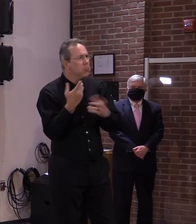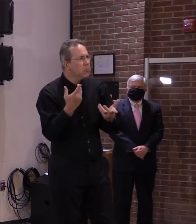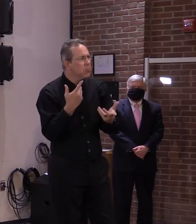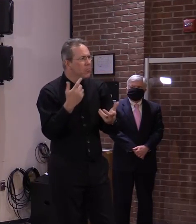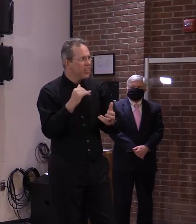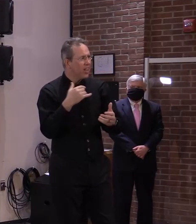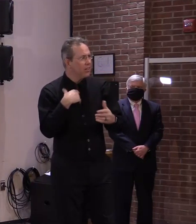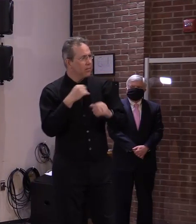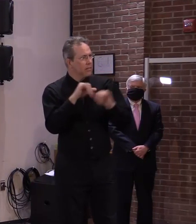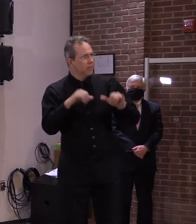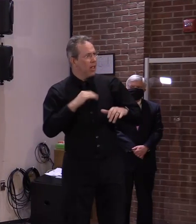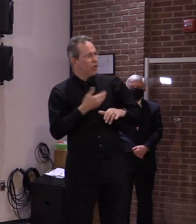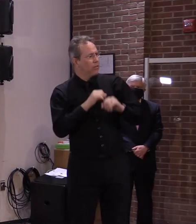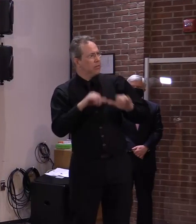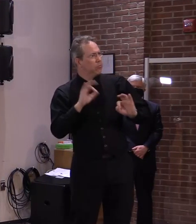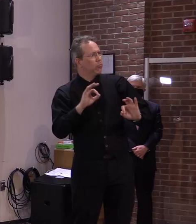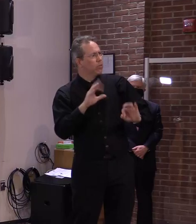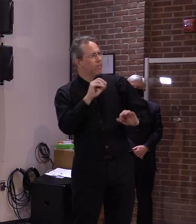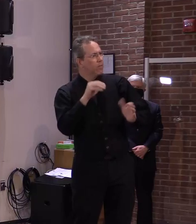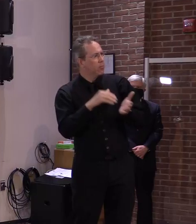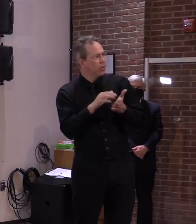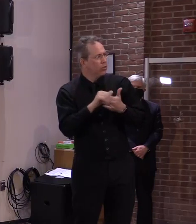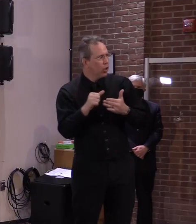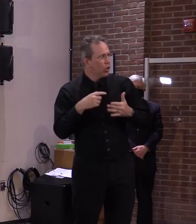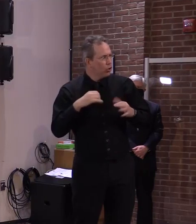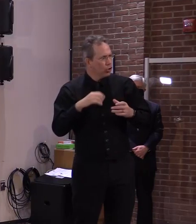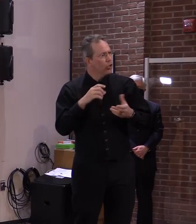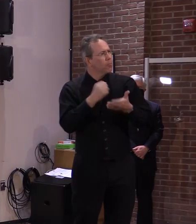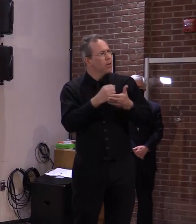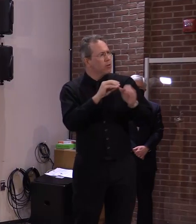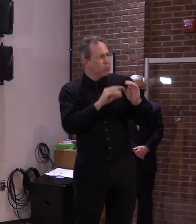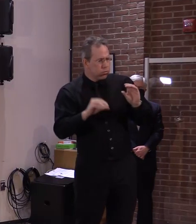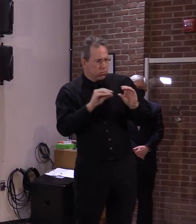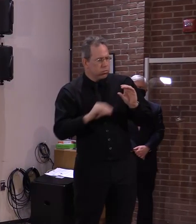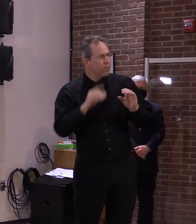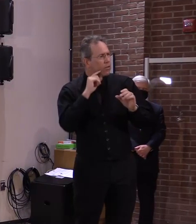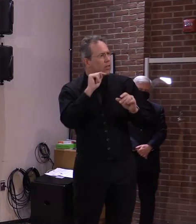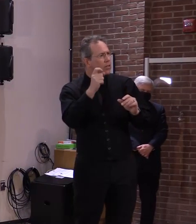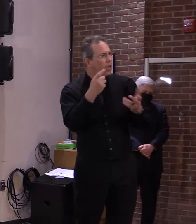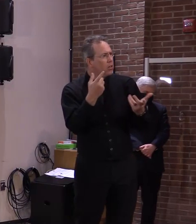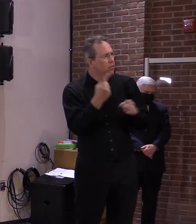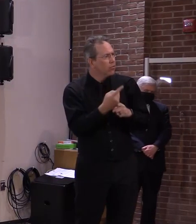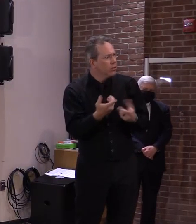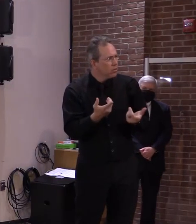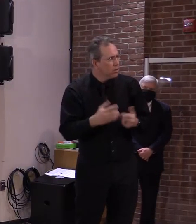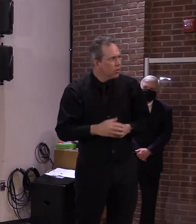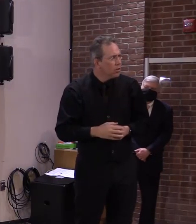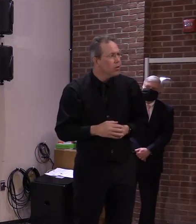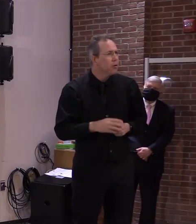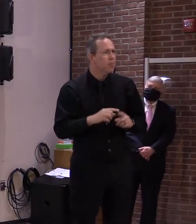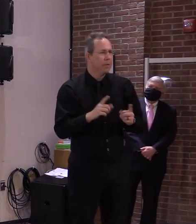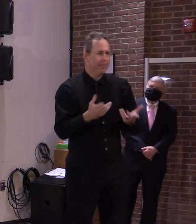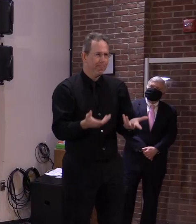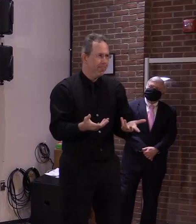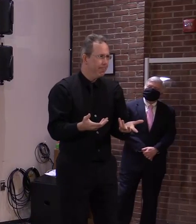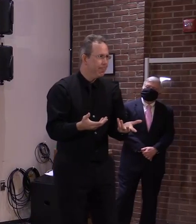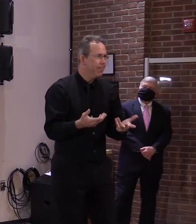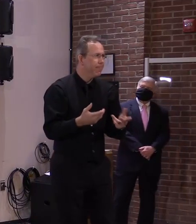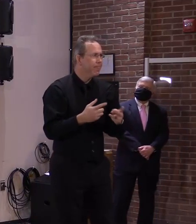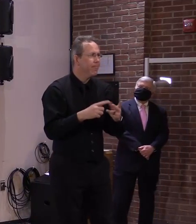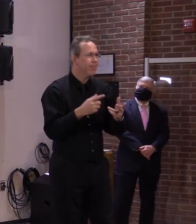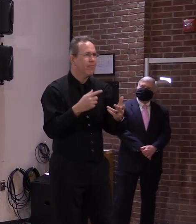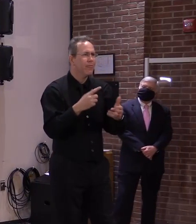about. It's just that it's not sustainable the way it is right now. We spend hundreds of millions of dollars on